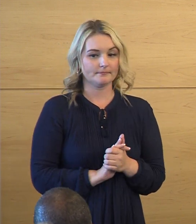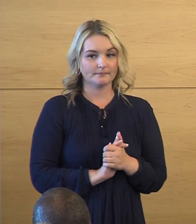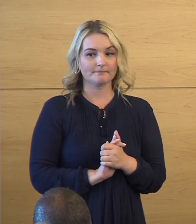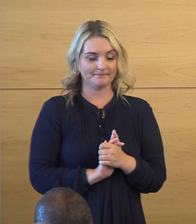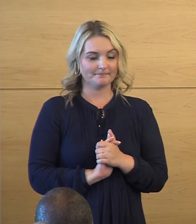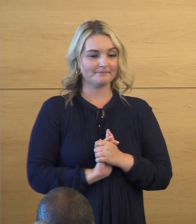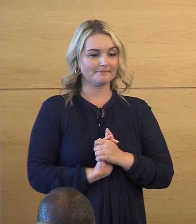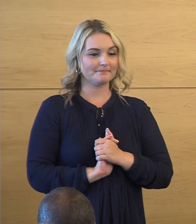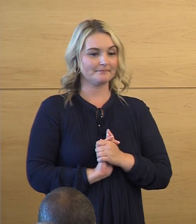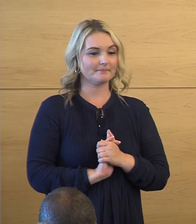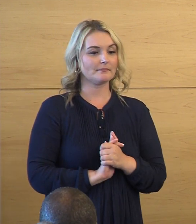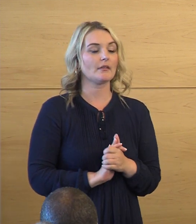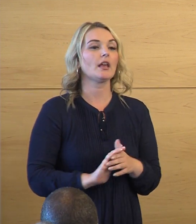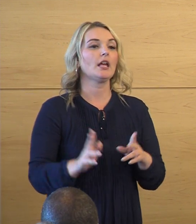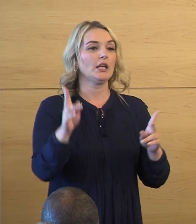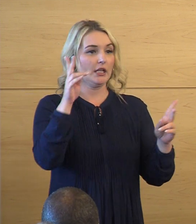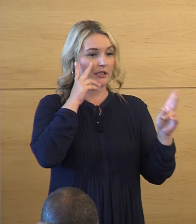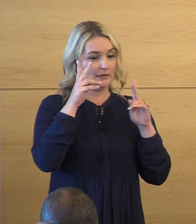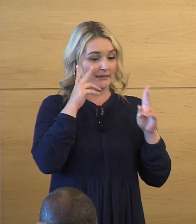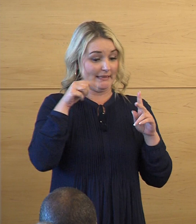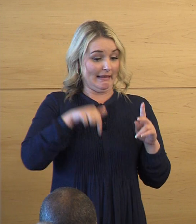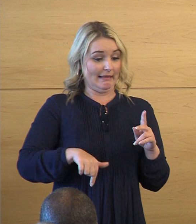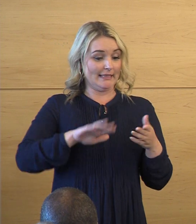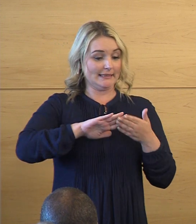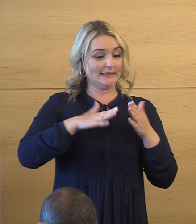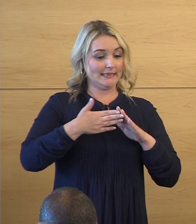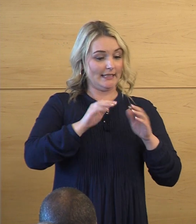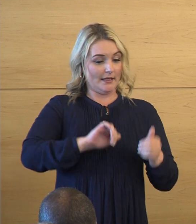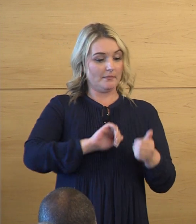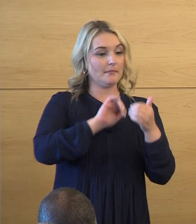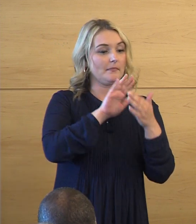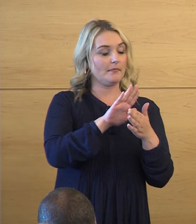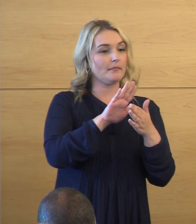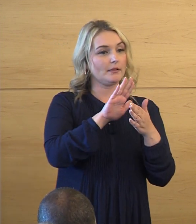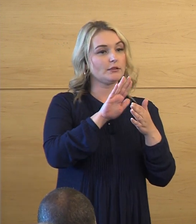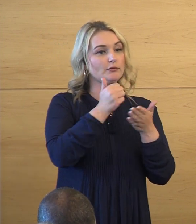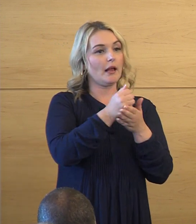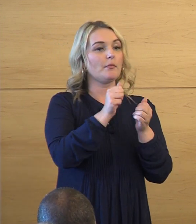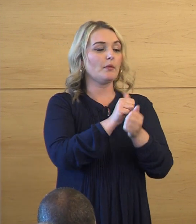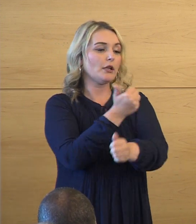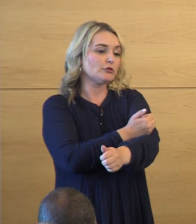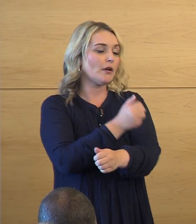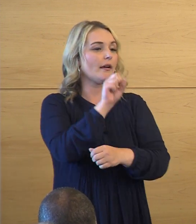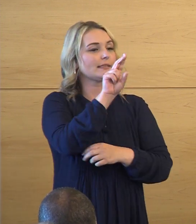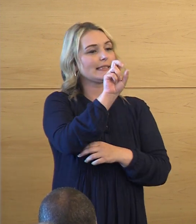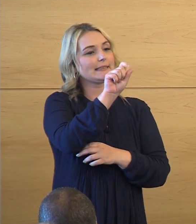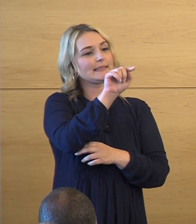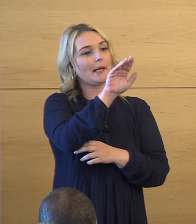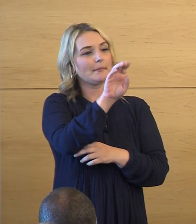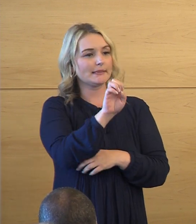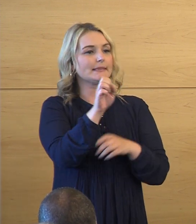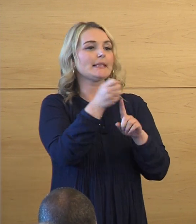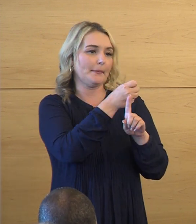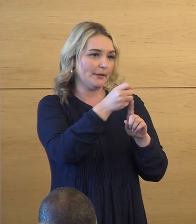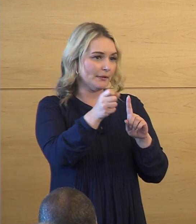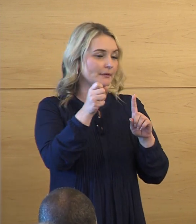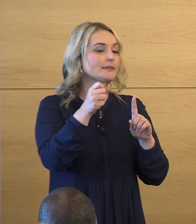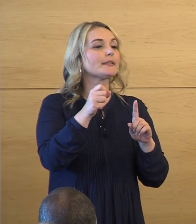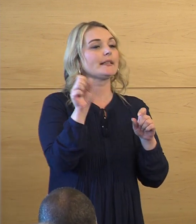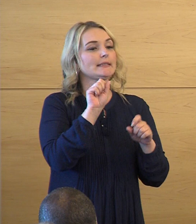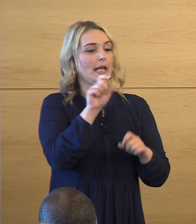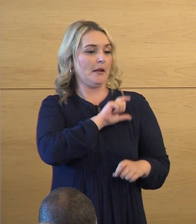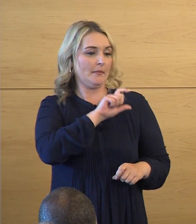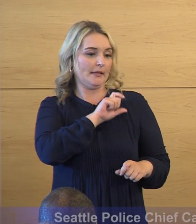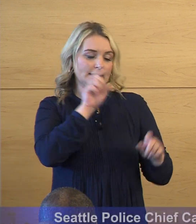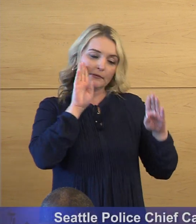And we see it in the approach the city is taking to the opioid and substance abuse emergency. Seattle police officers are focusing on saving